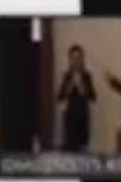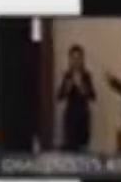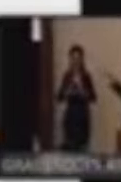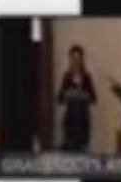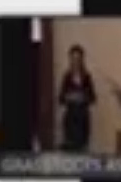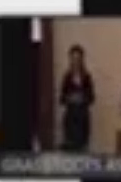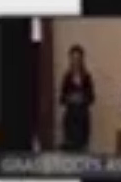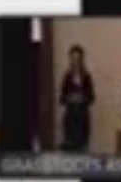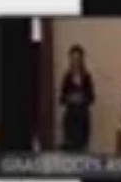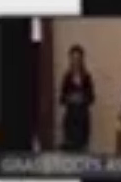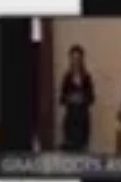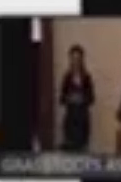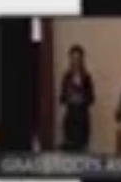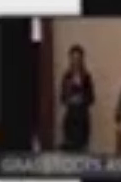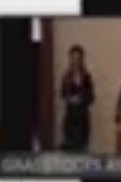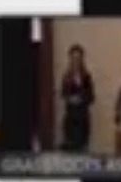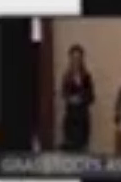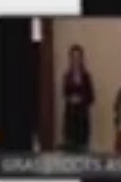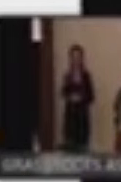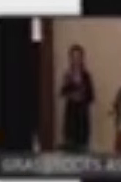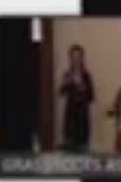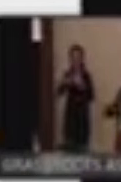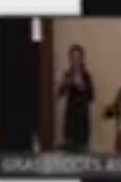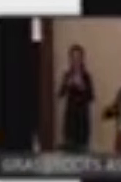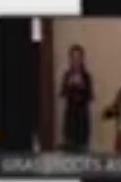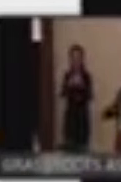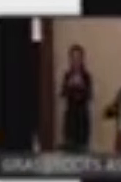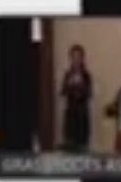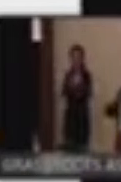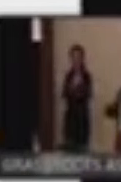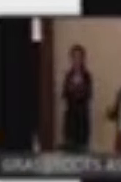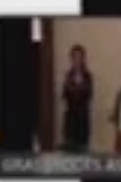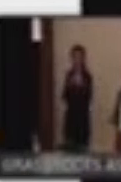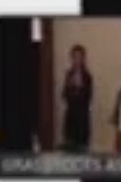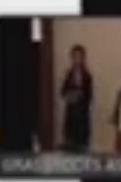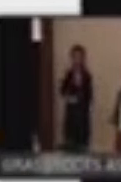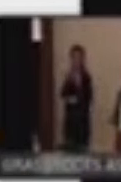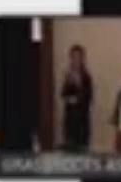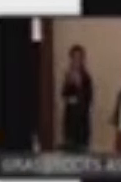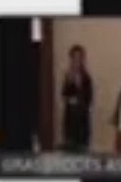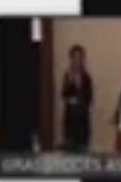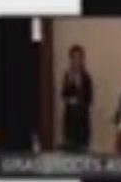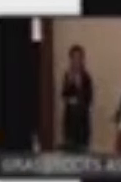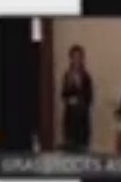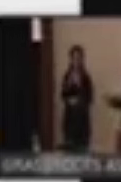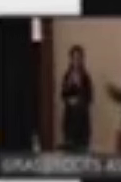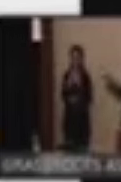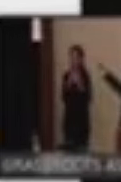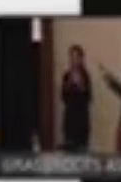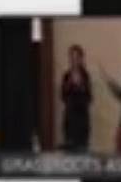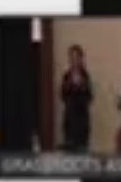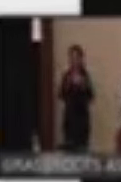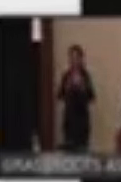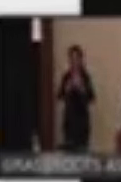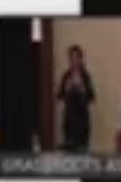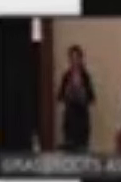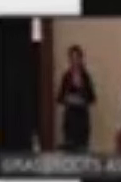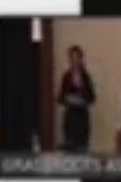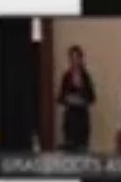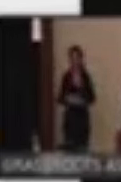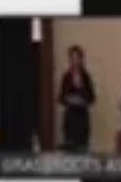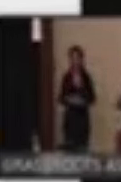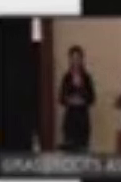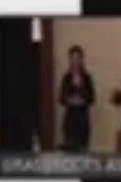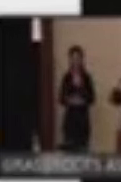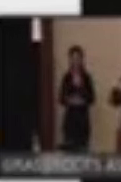are angiogenesis, which increases VEGF, which causes peripheral neuropathy, and